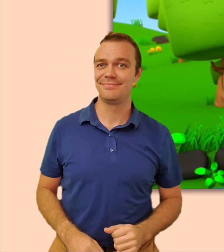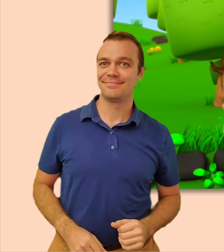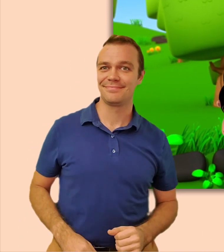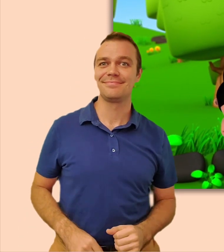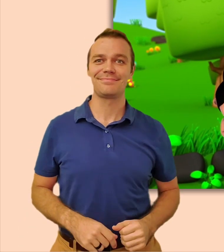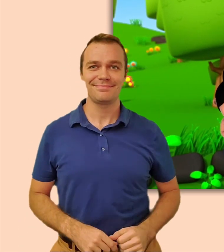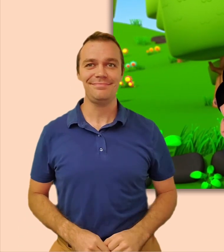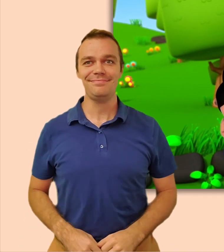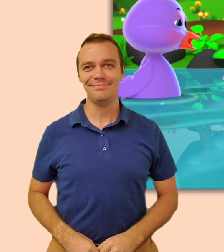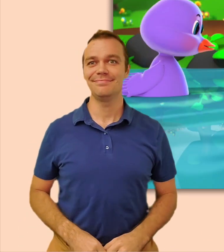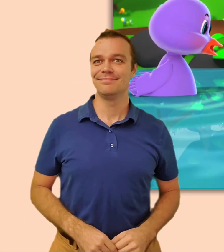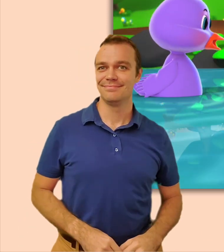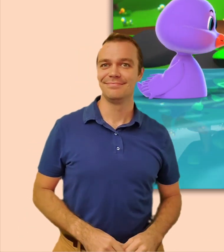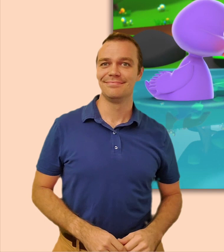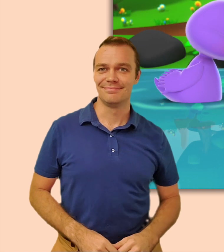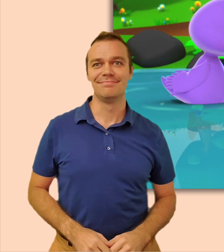E-I-E-I-O.